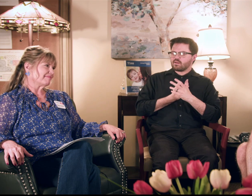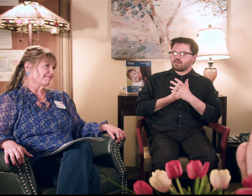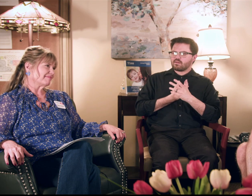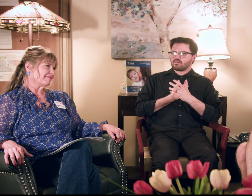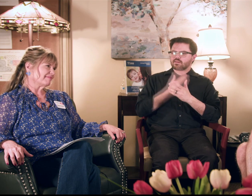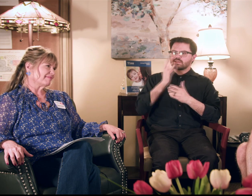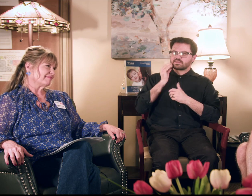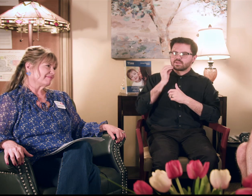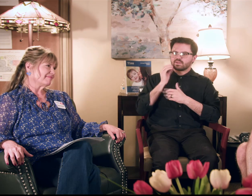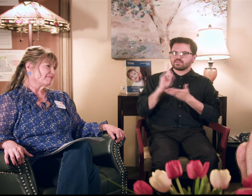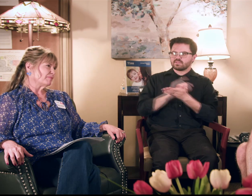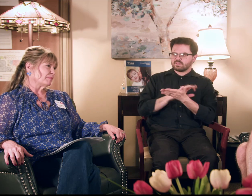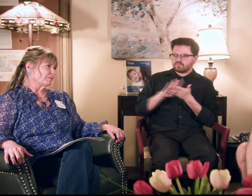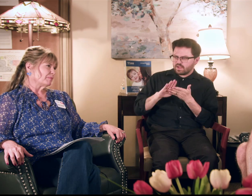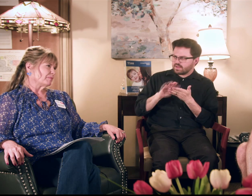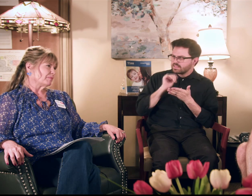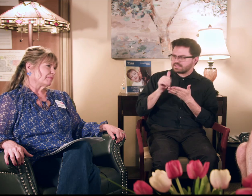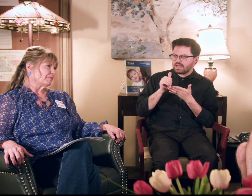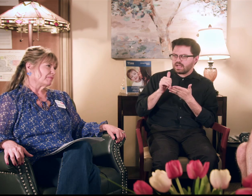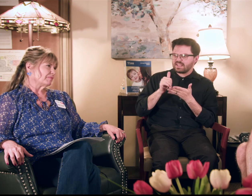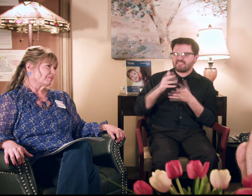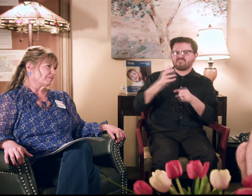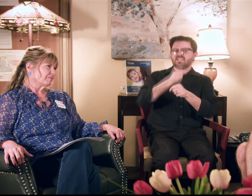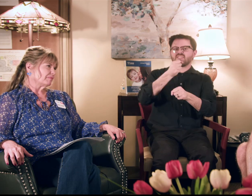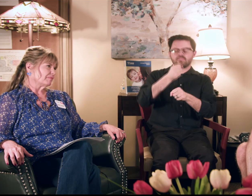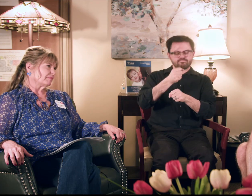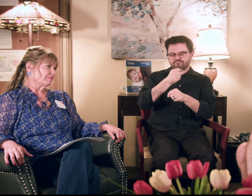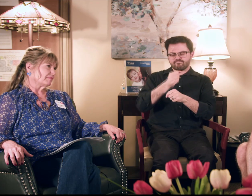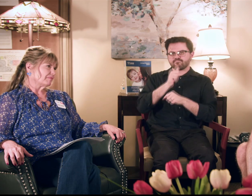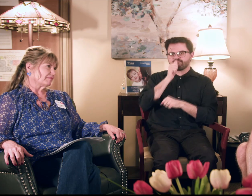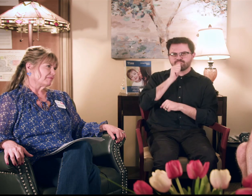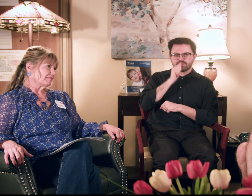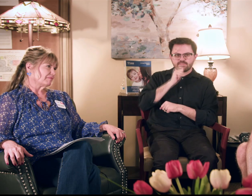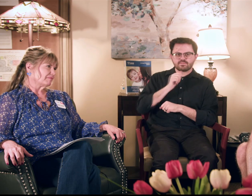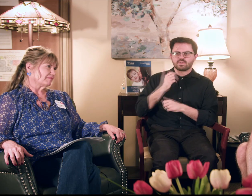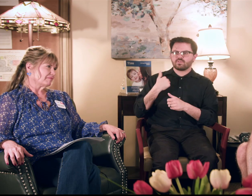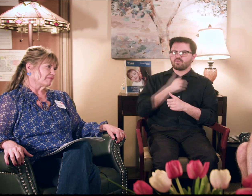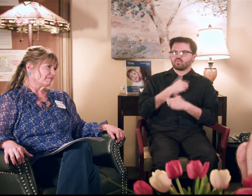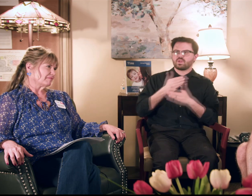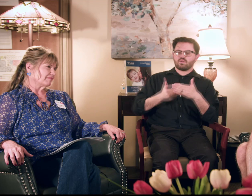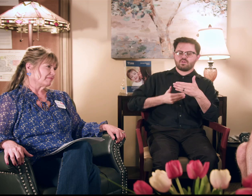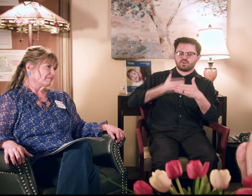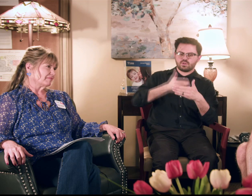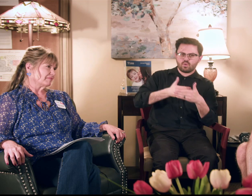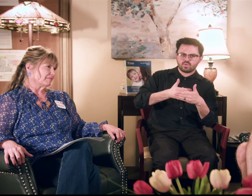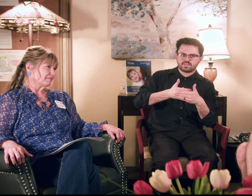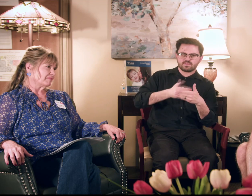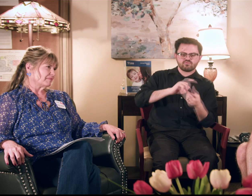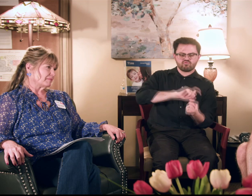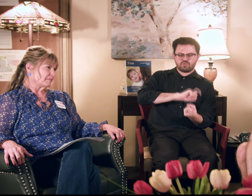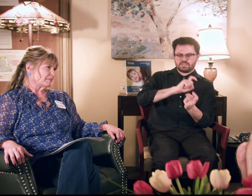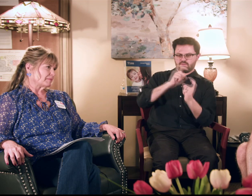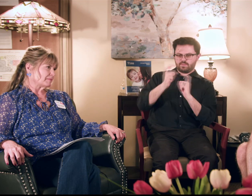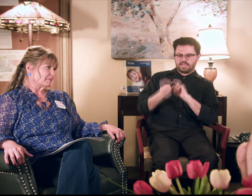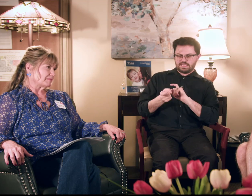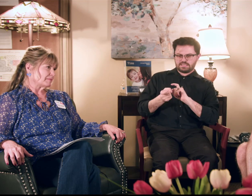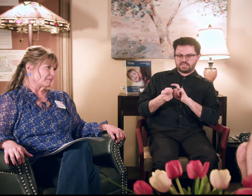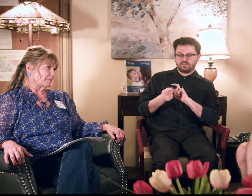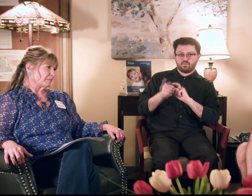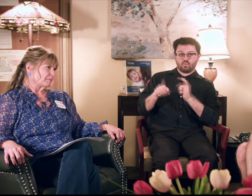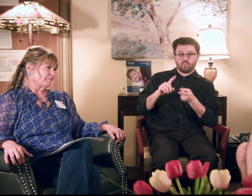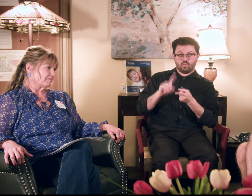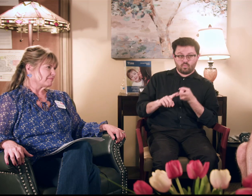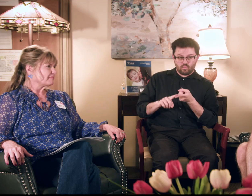suffering. That we are the closest we will ever be to transformation, to change, when we're in the presence